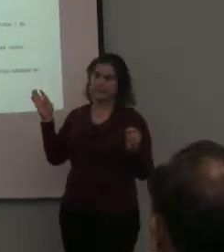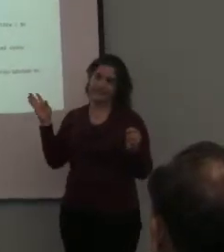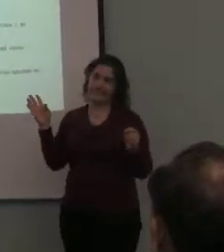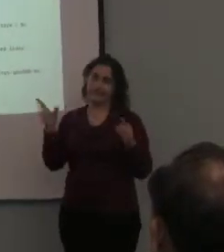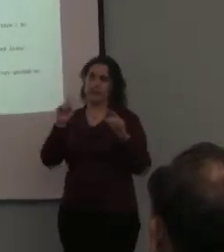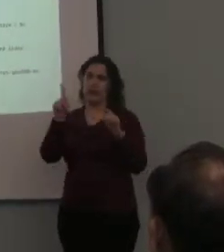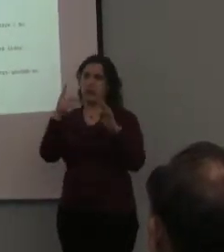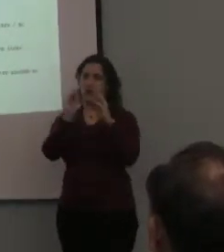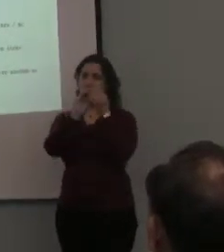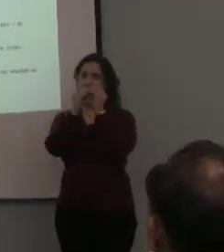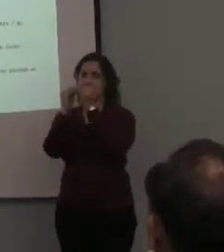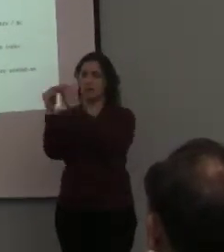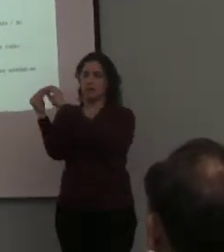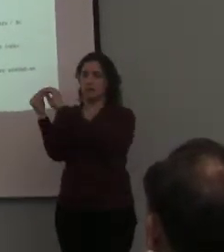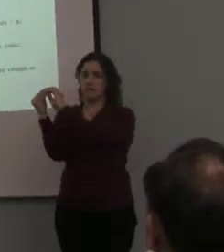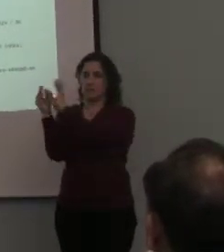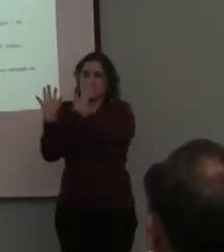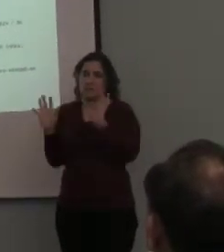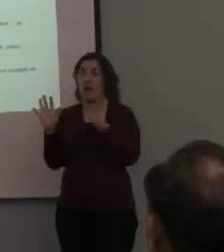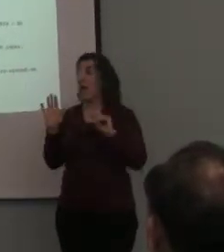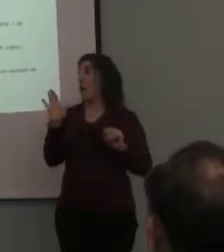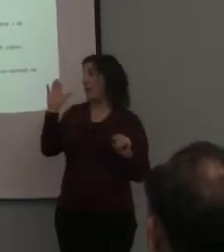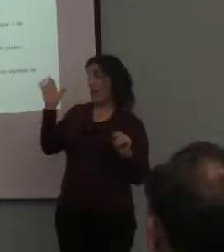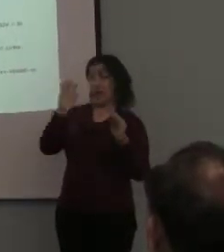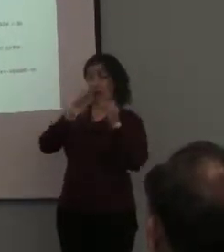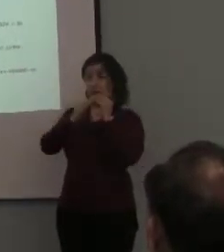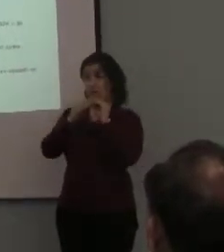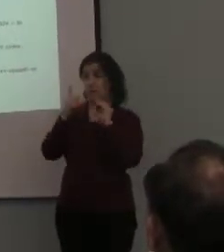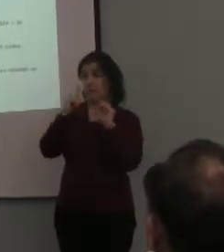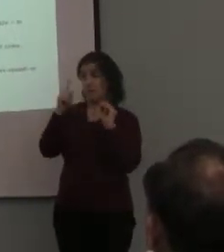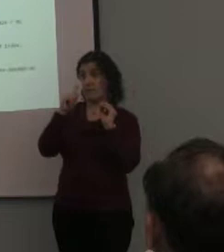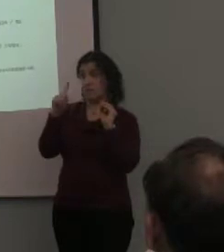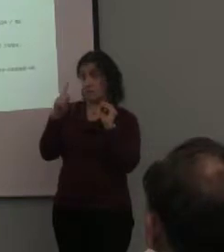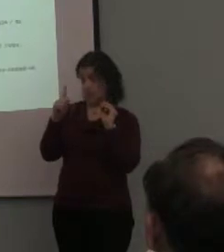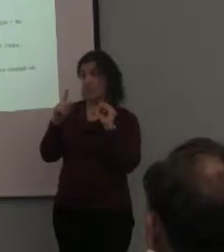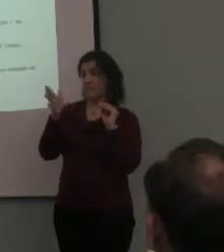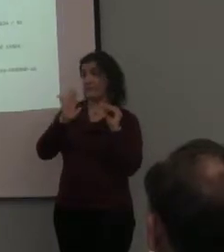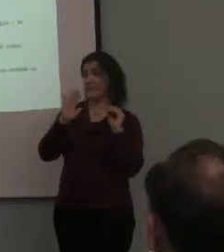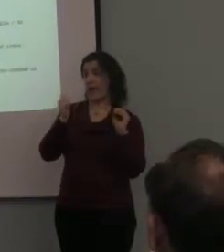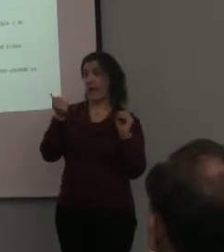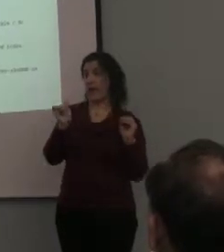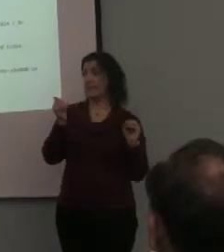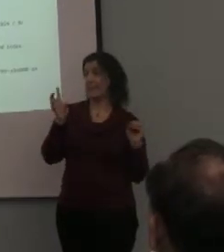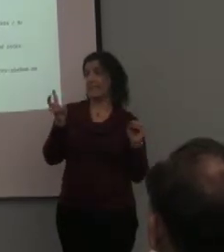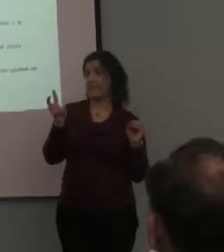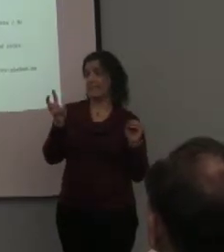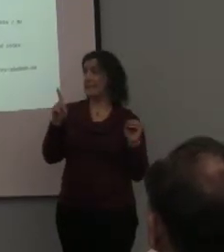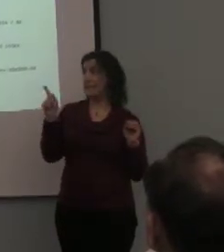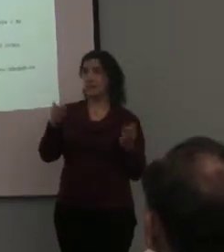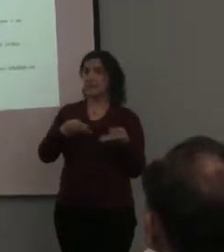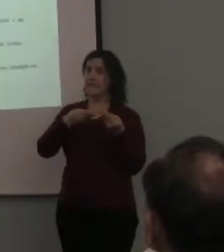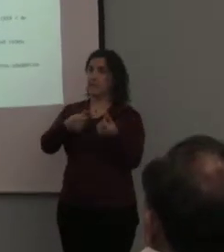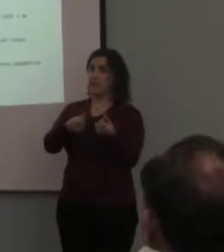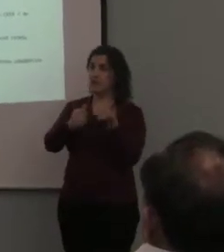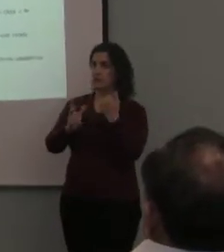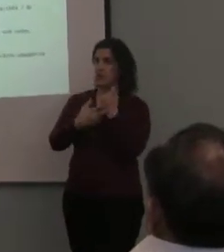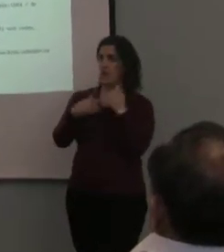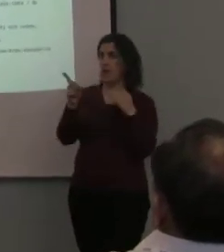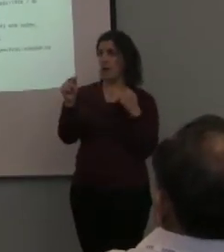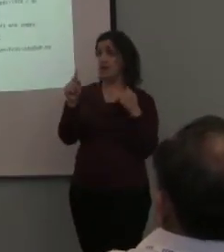numbers. They are there because in the 60s, this was a very efficient way to store